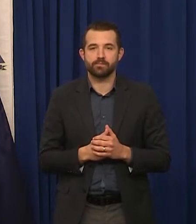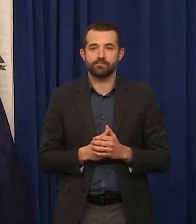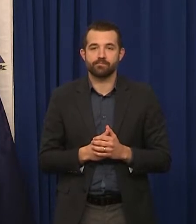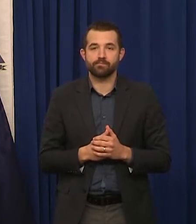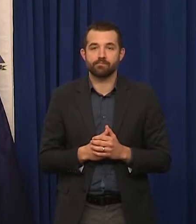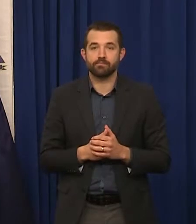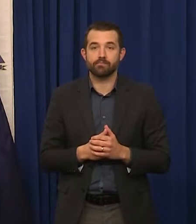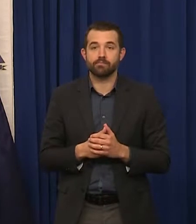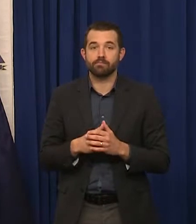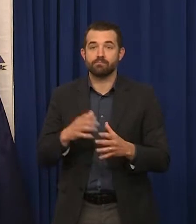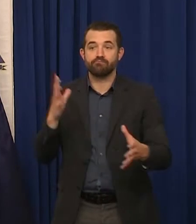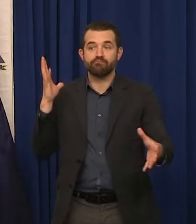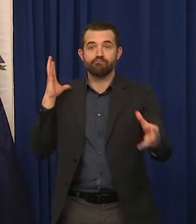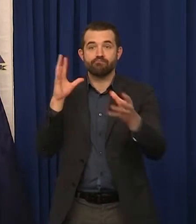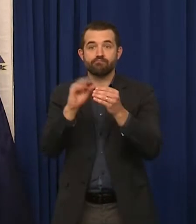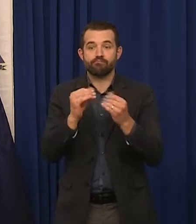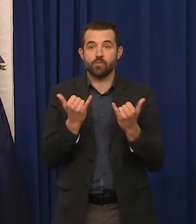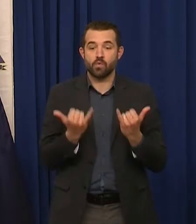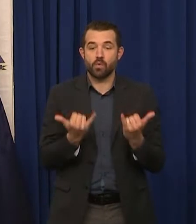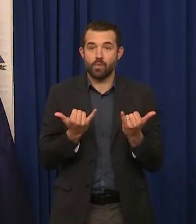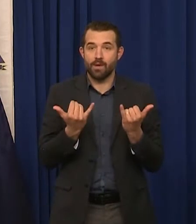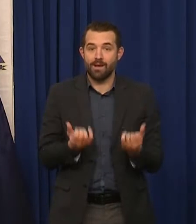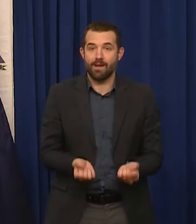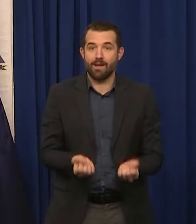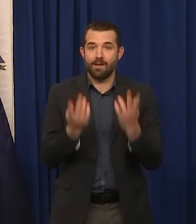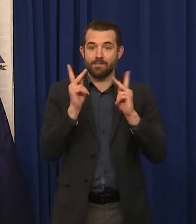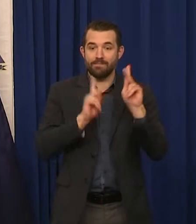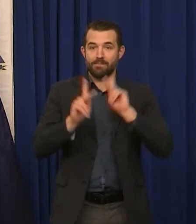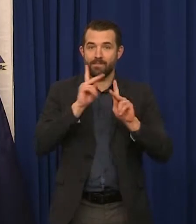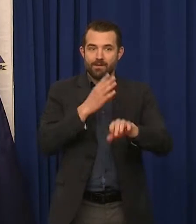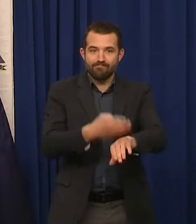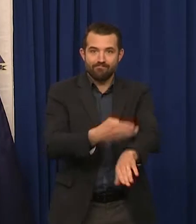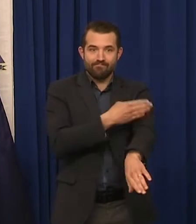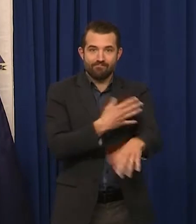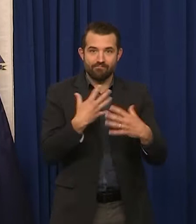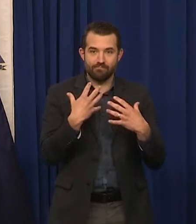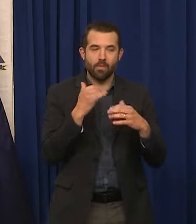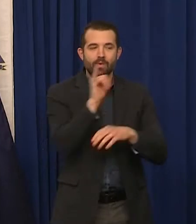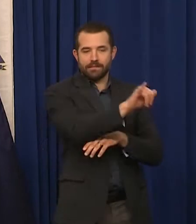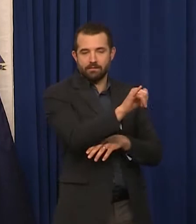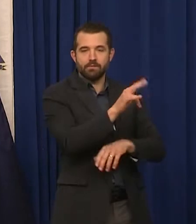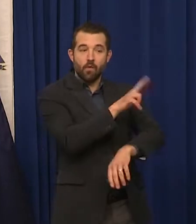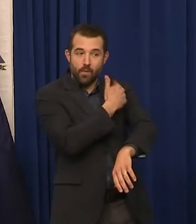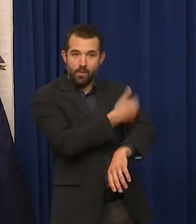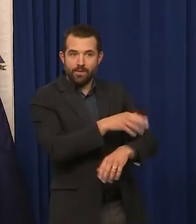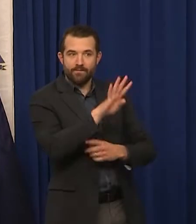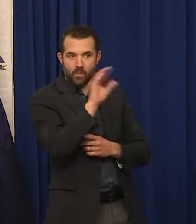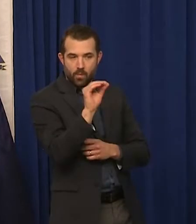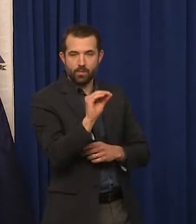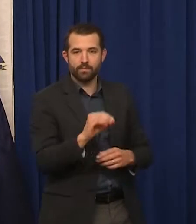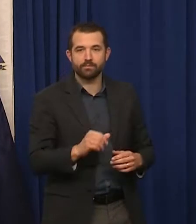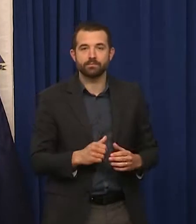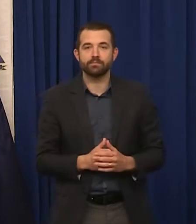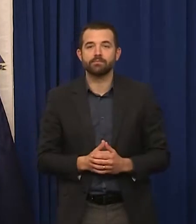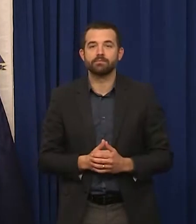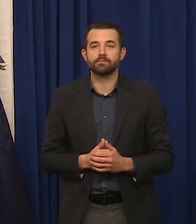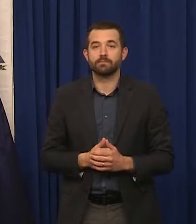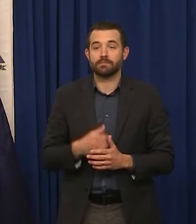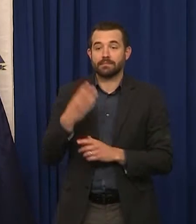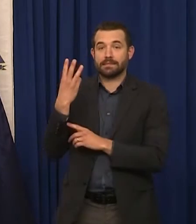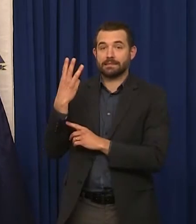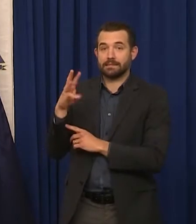Overall, right now in Maine, 40 individuals remain hospitalized, 16 in intensive